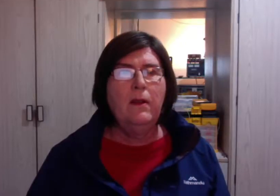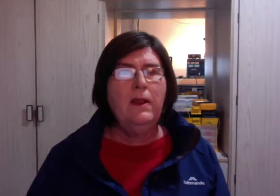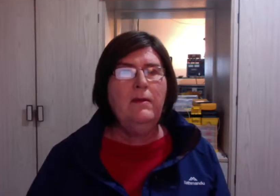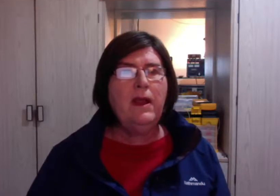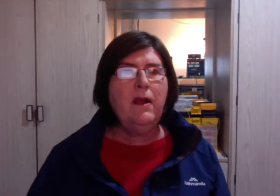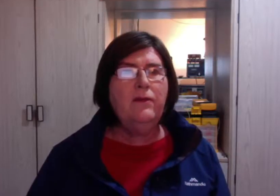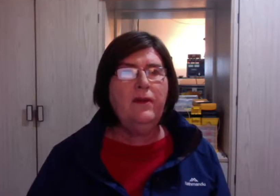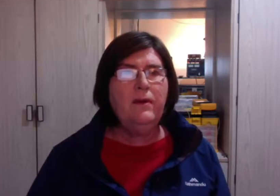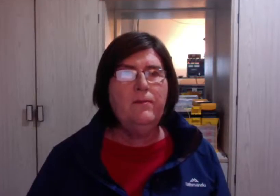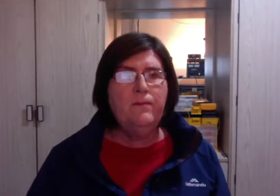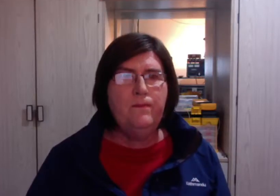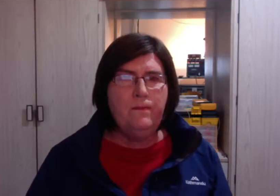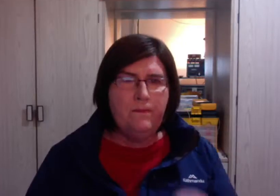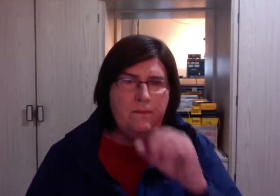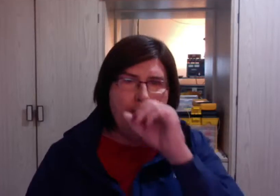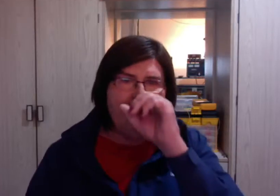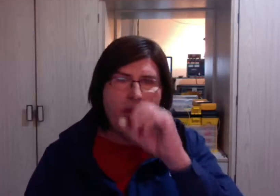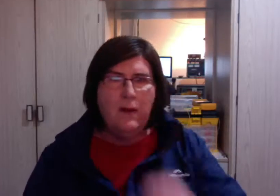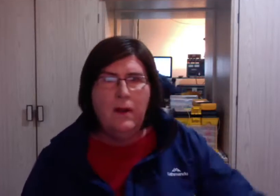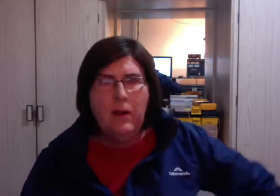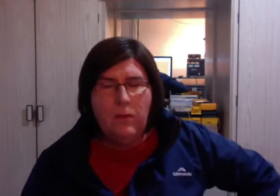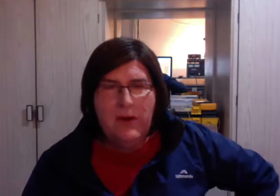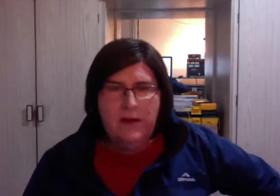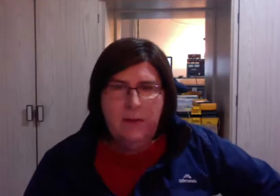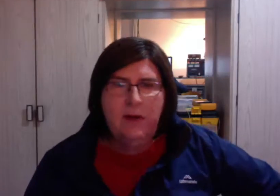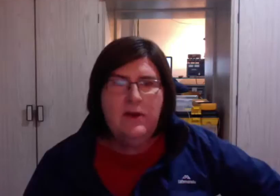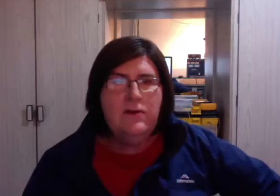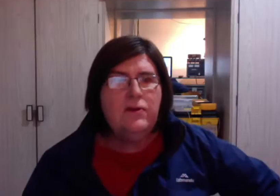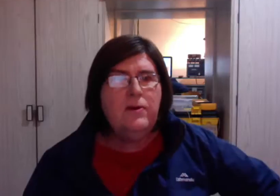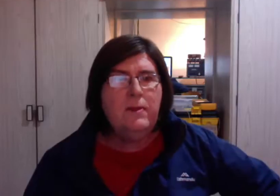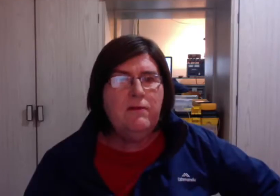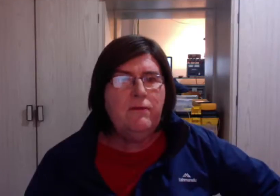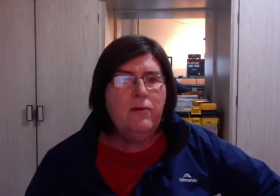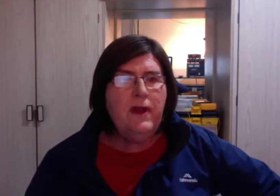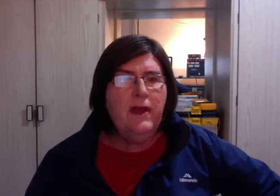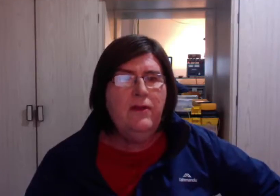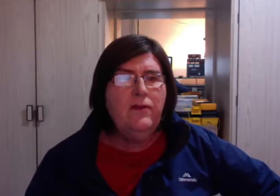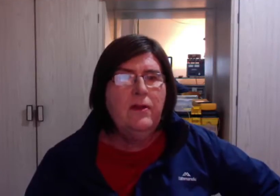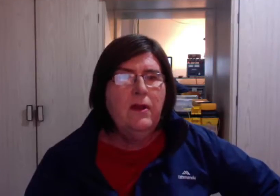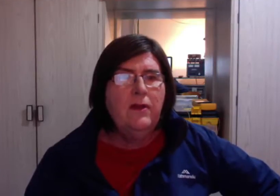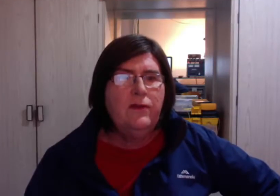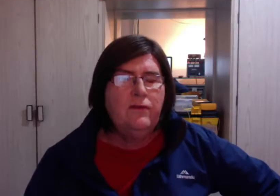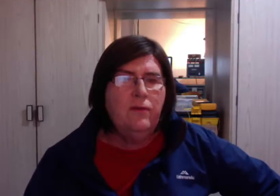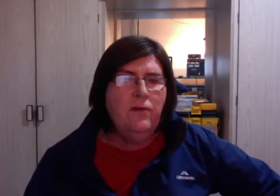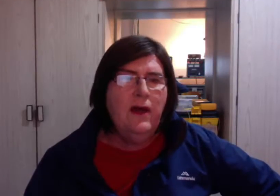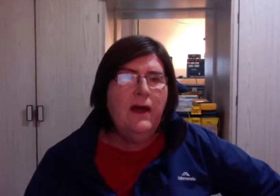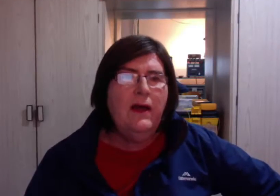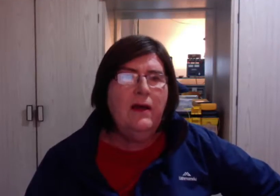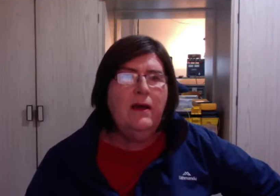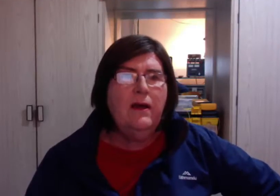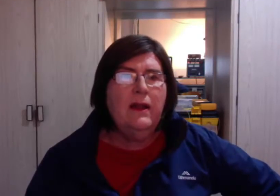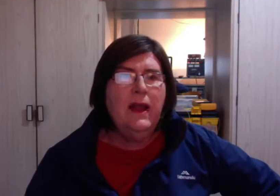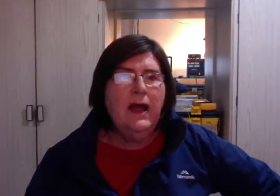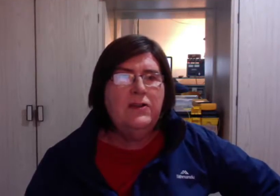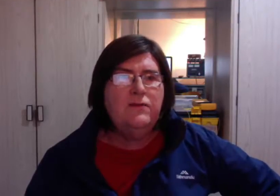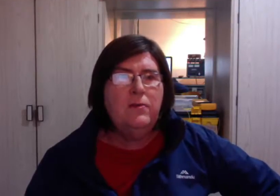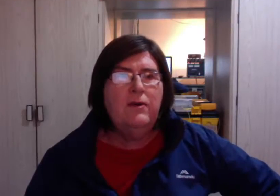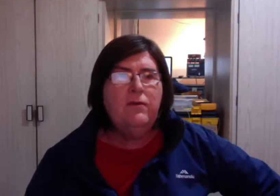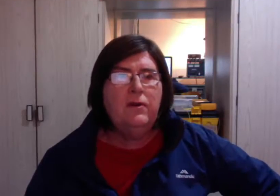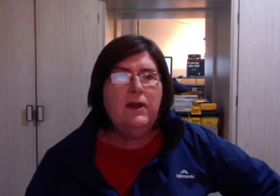here we go. So we typically do the trip in 4 days. So for a large 4x4, like a